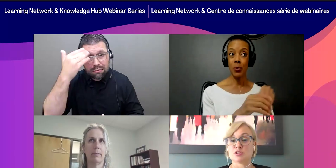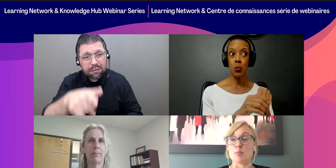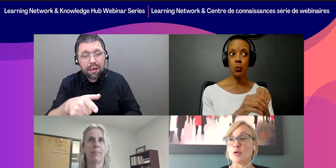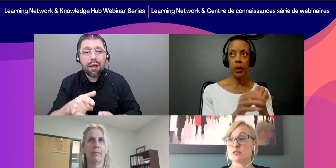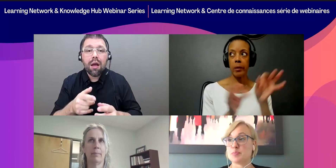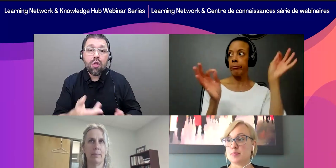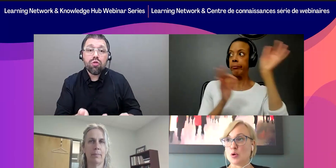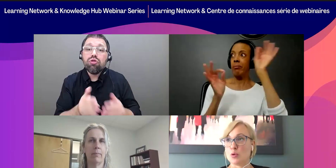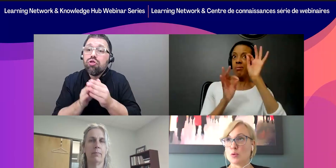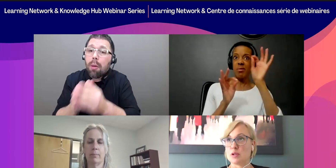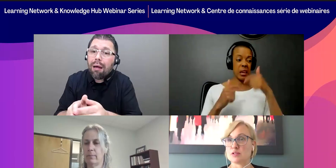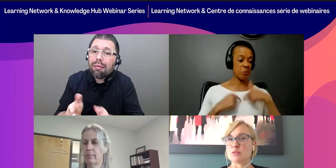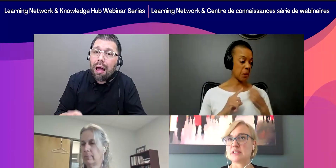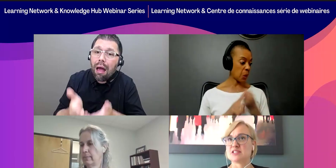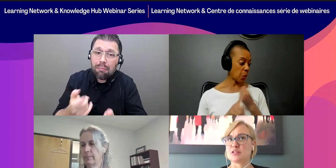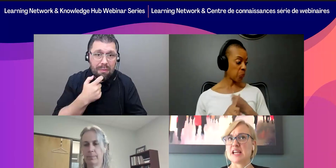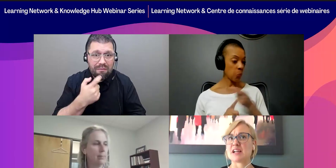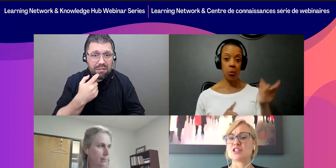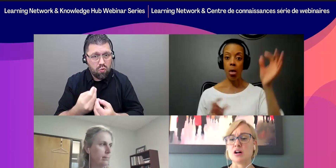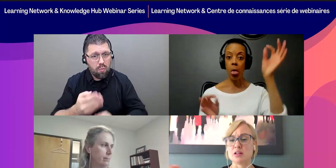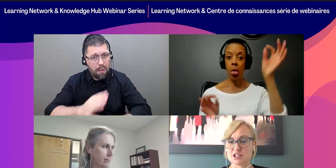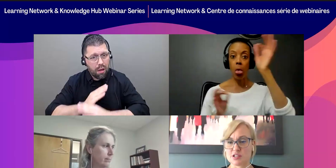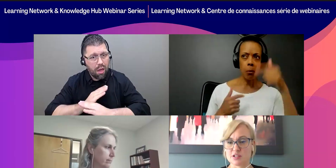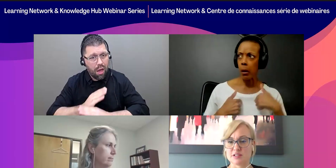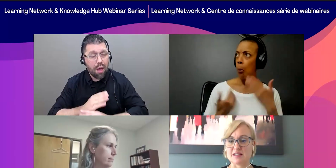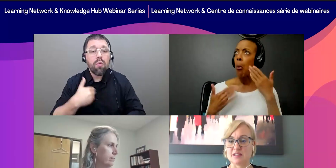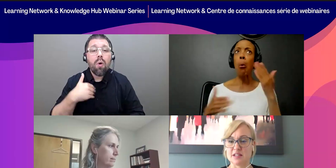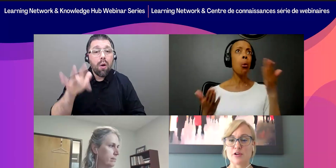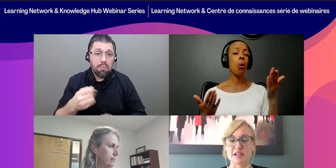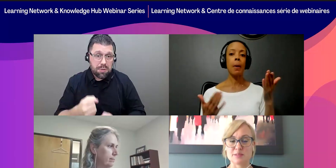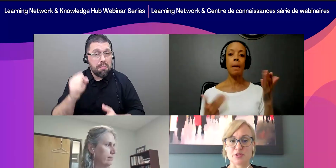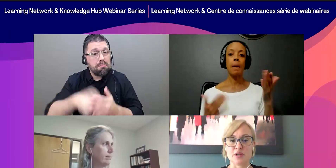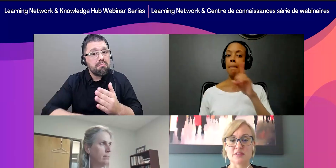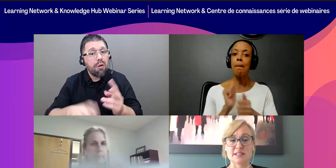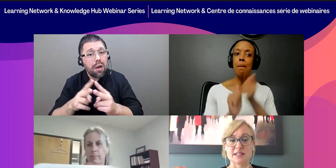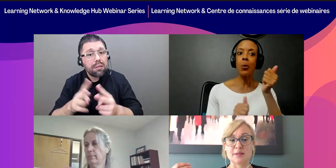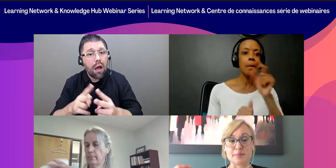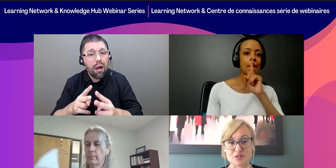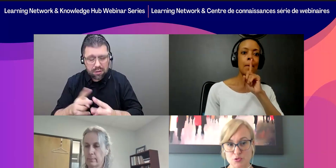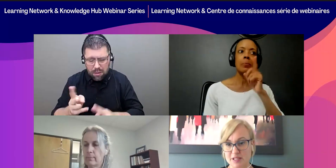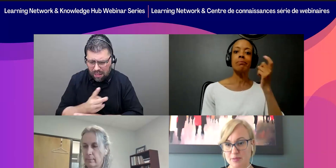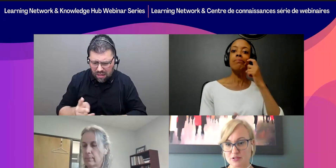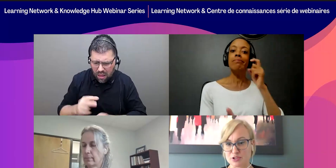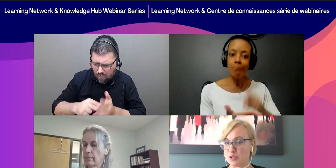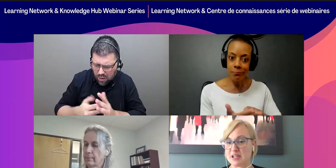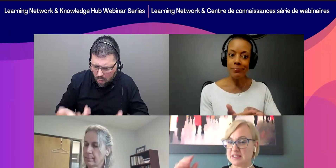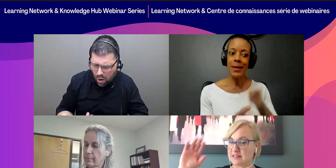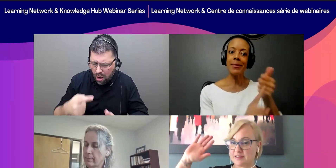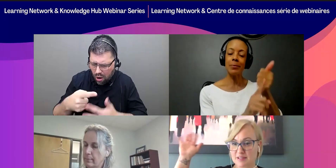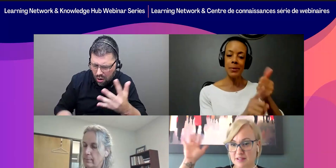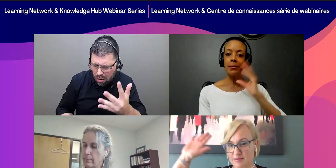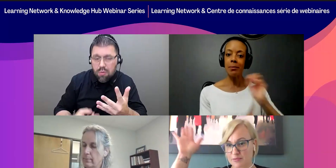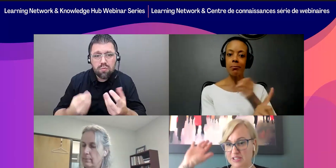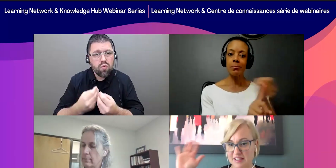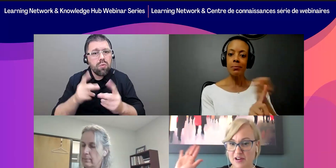mistreatment. So most people don't necessarily acknowledge that they are experiencing mistreatment. So